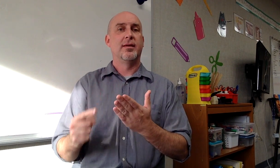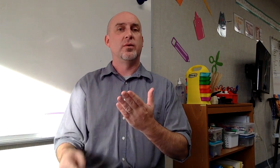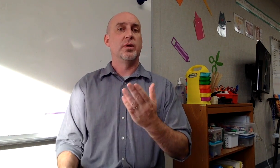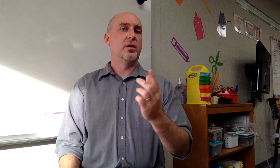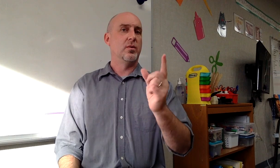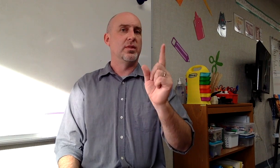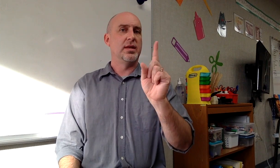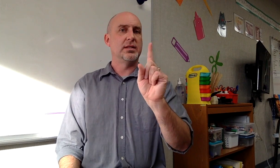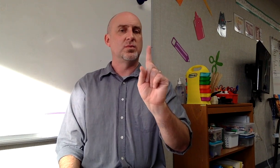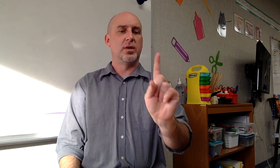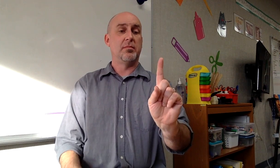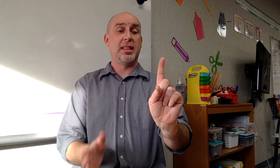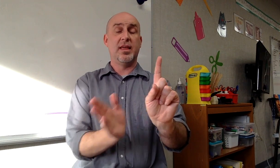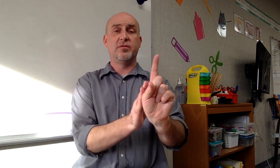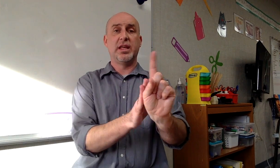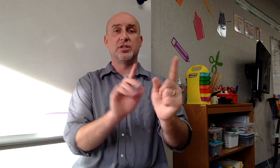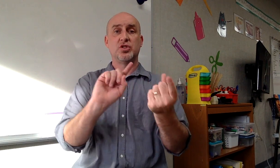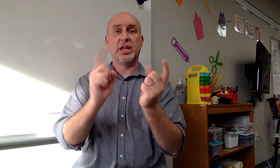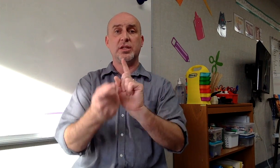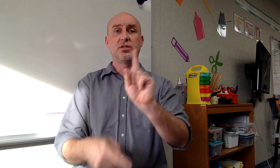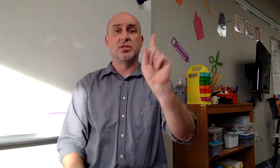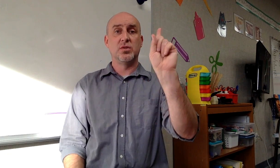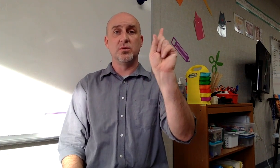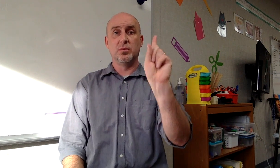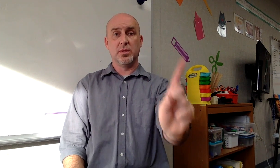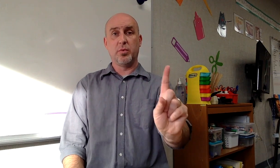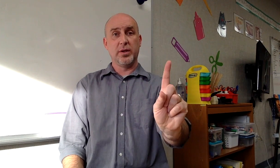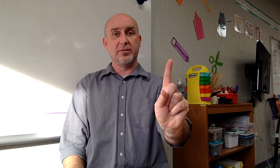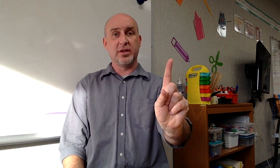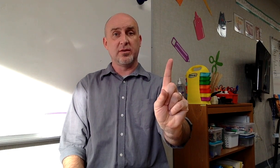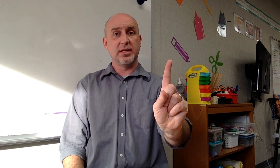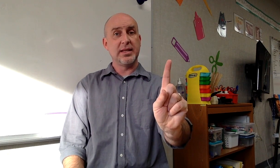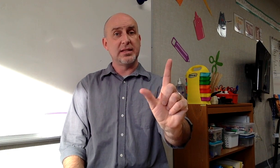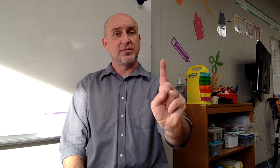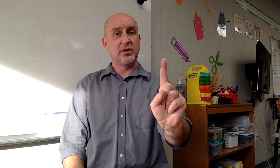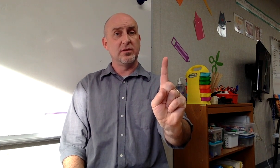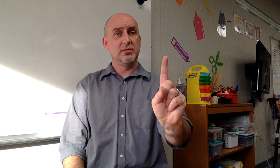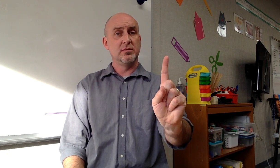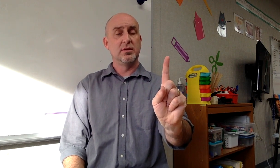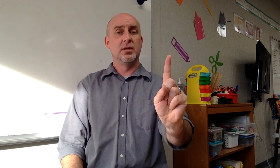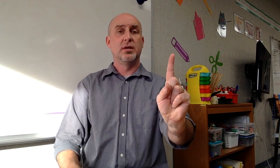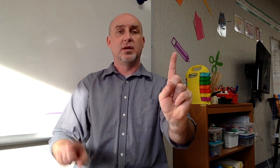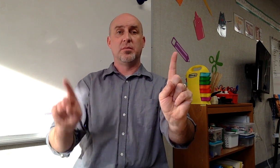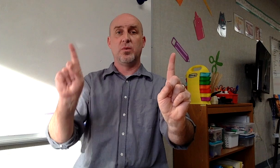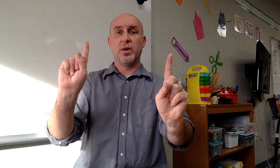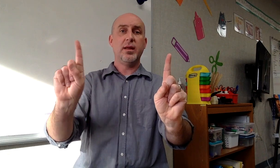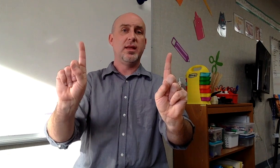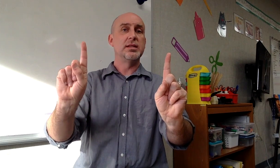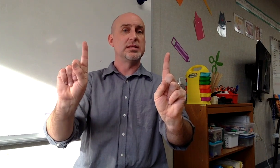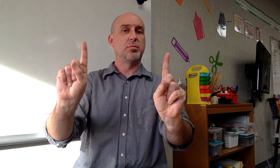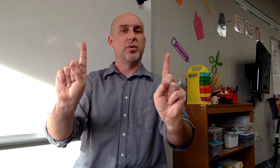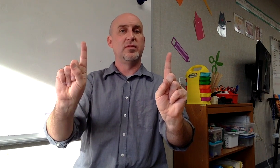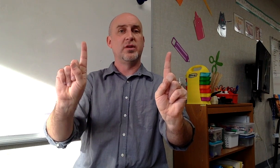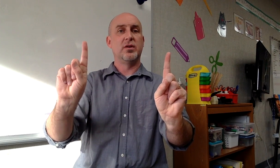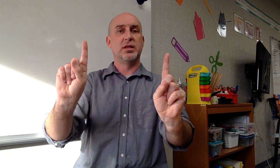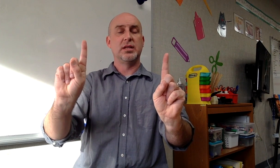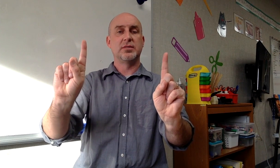we go with the next one. My left hand changes to the pointy finger, index finger. My right hand is the pointy finger, index